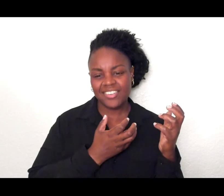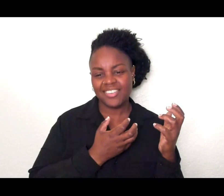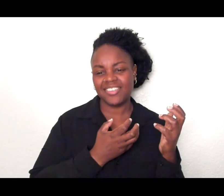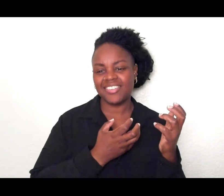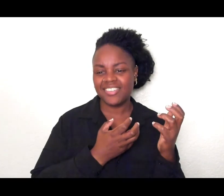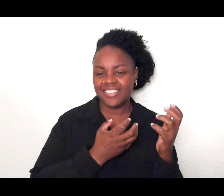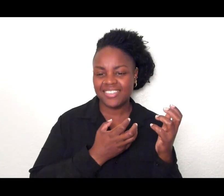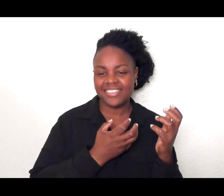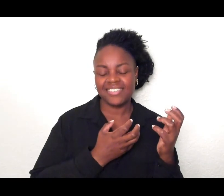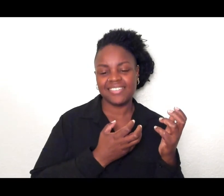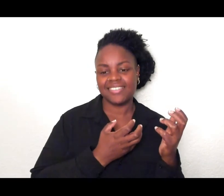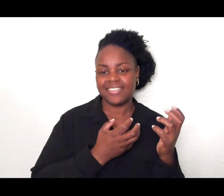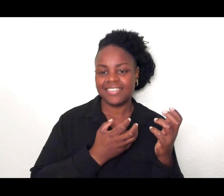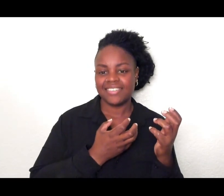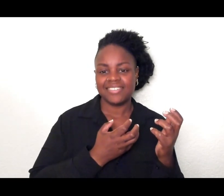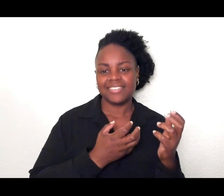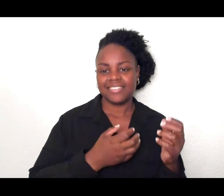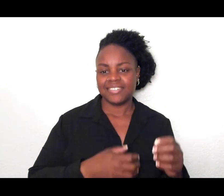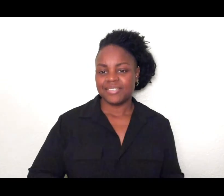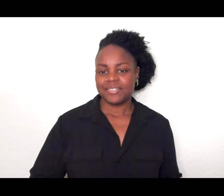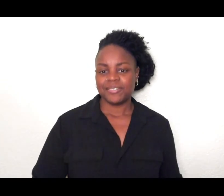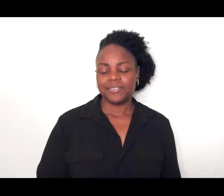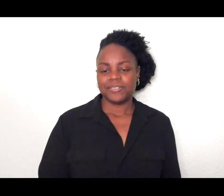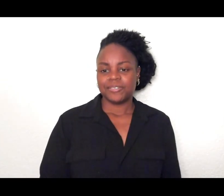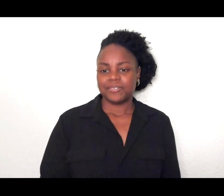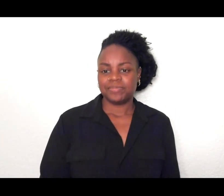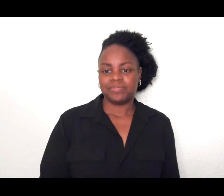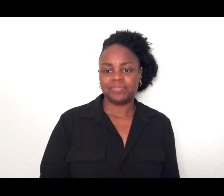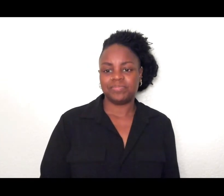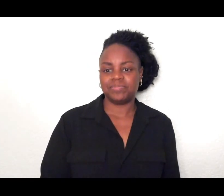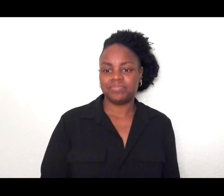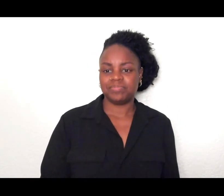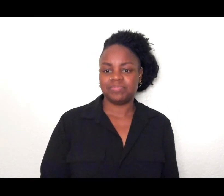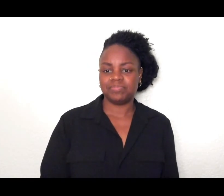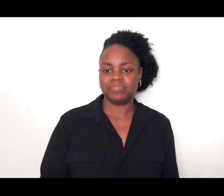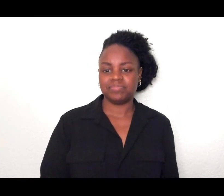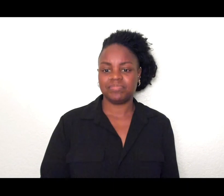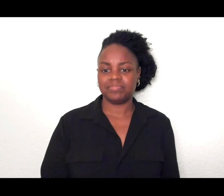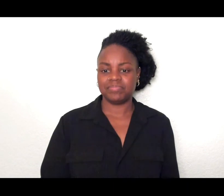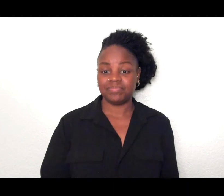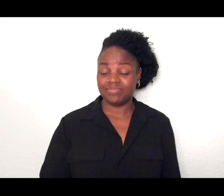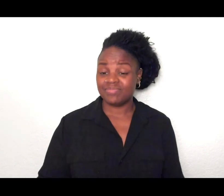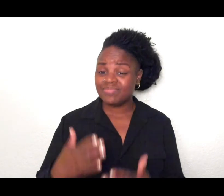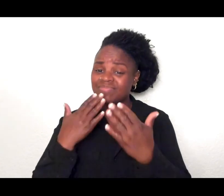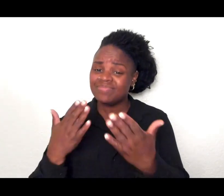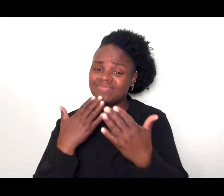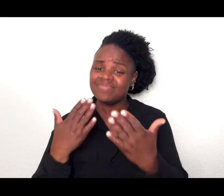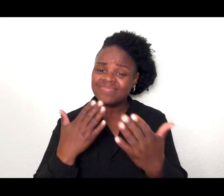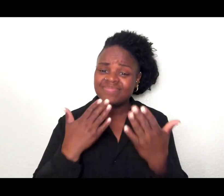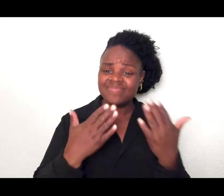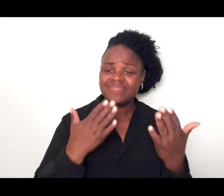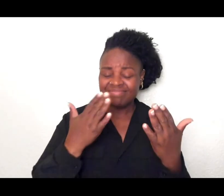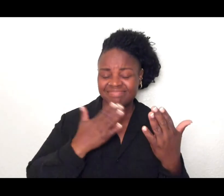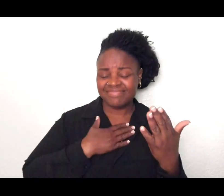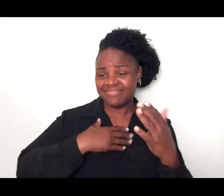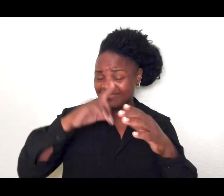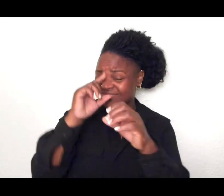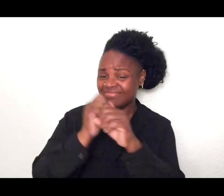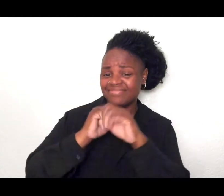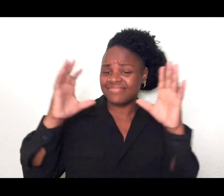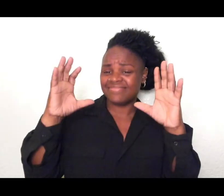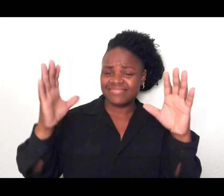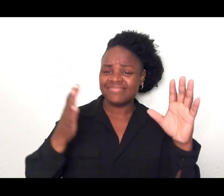finding ways to get around whatever constraints that may occur, whether it be by the minute, by the day, by the year. The same thing